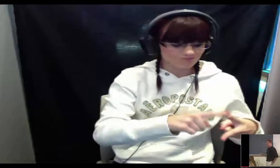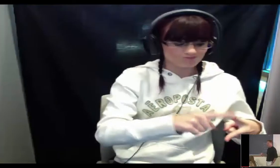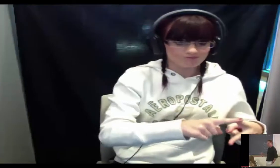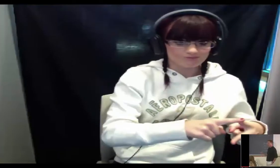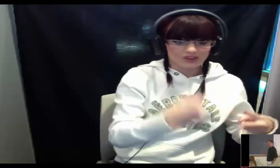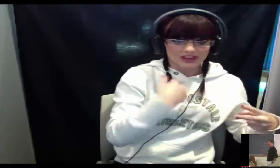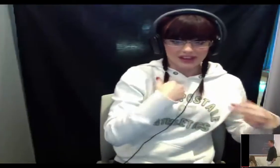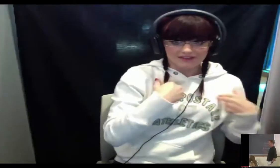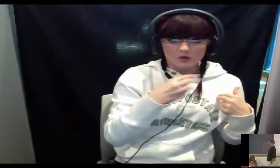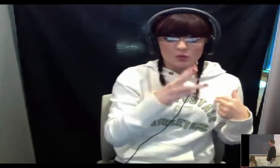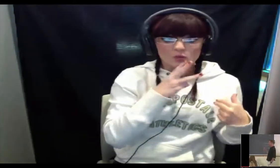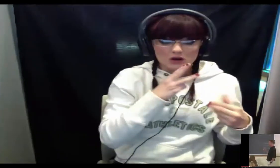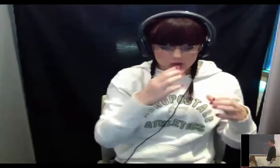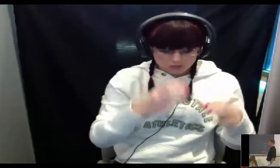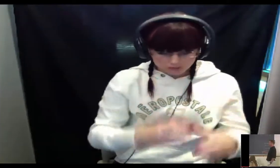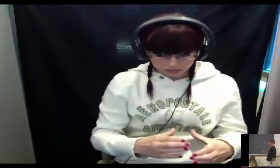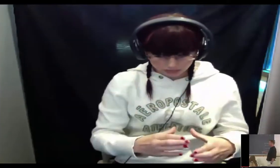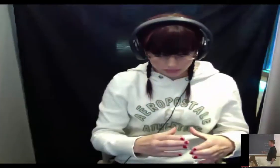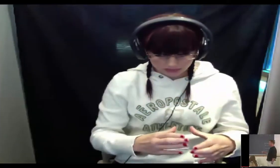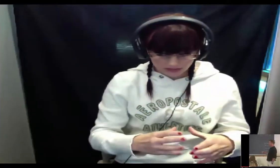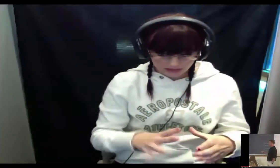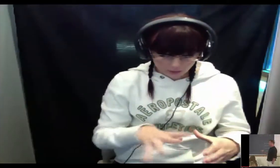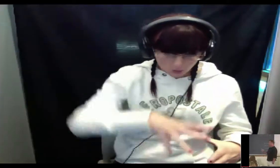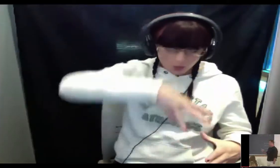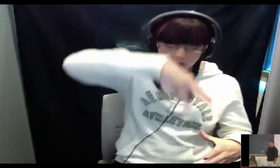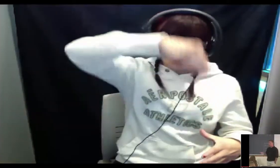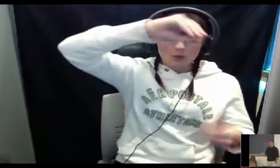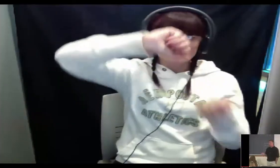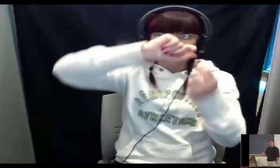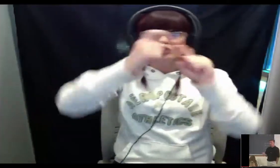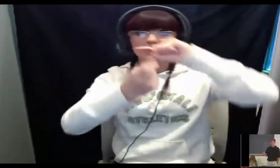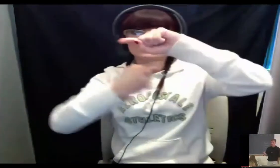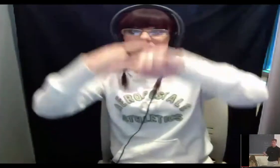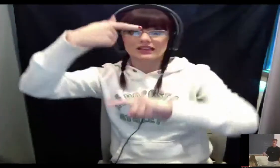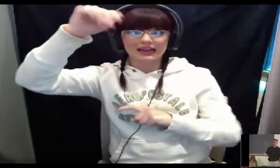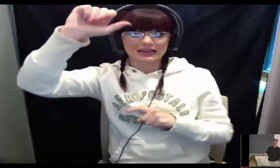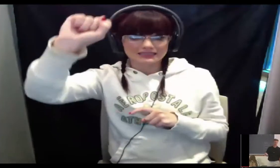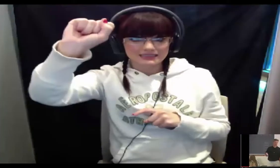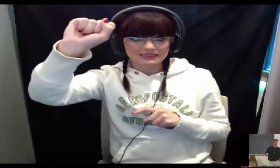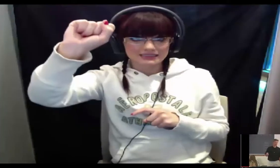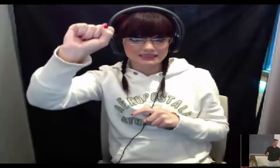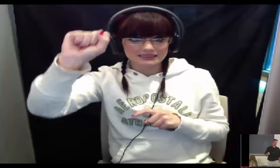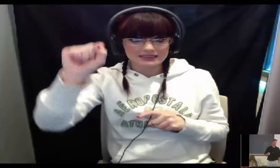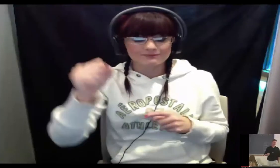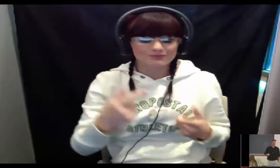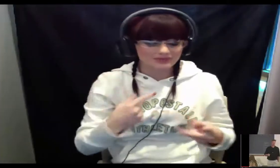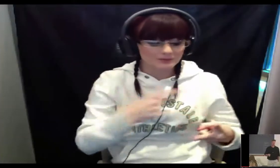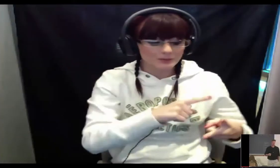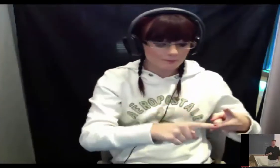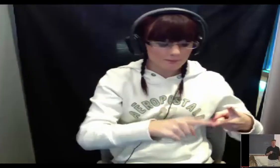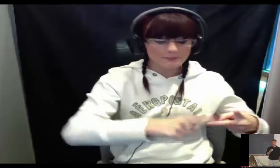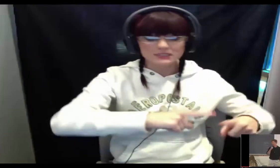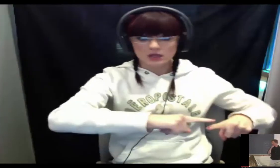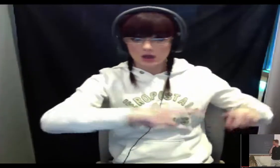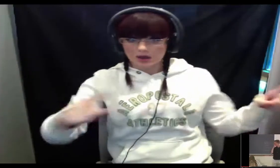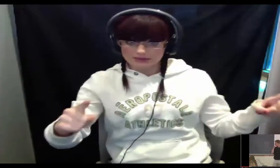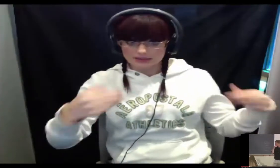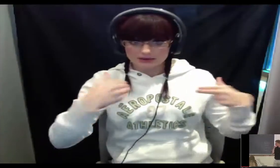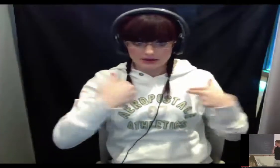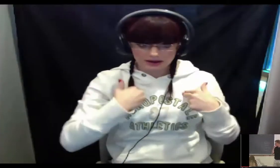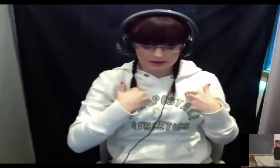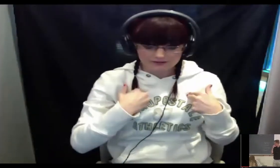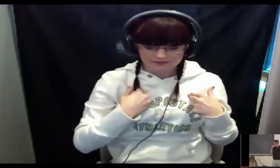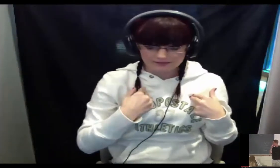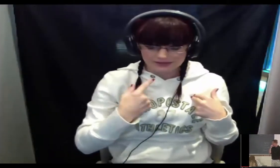just the opposite, where you take water that is in the gaseous form and convert that into water into liquid form.